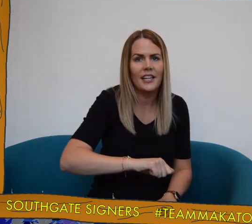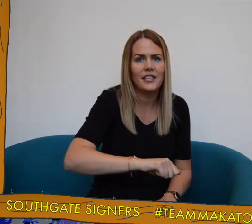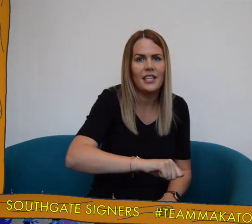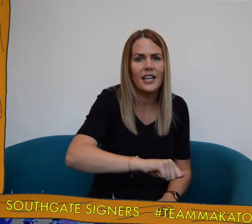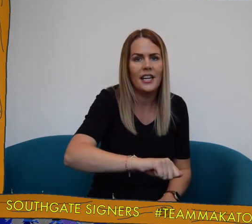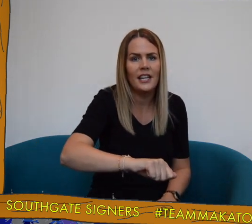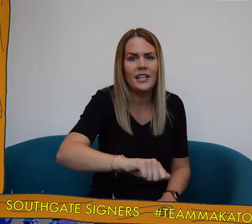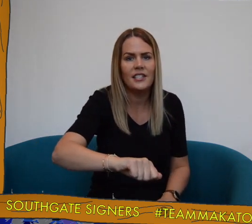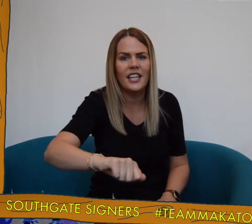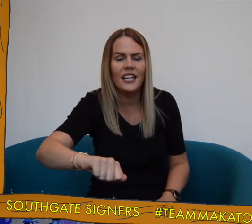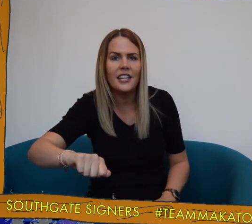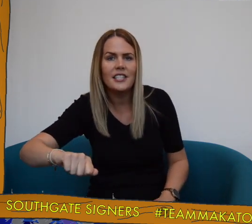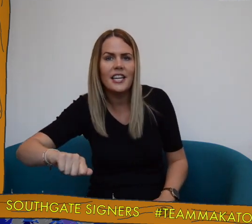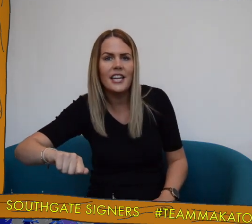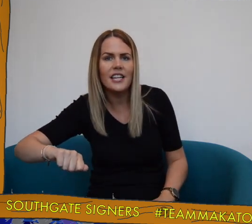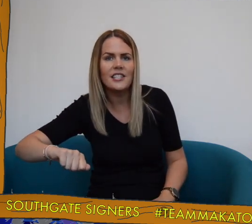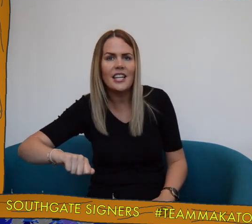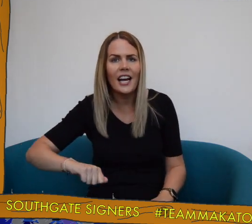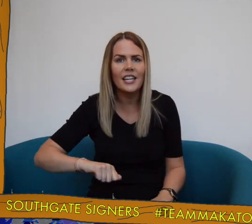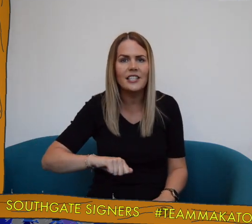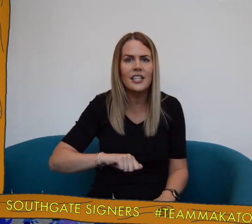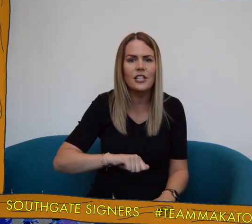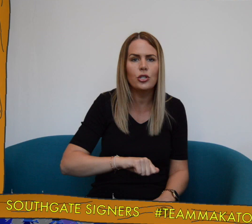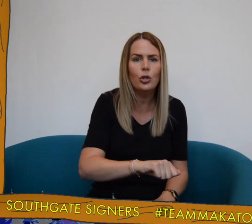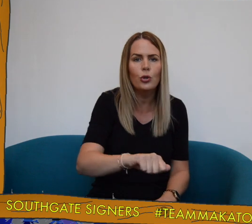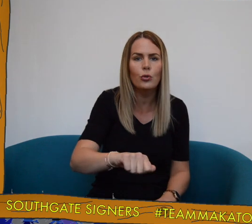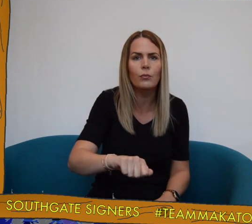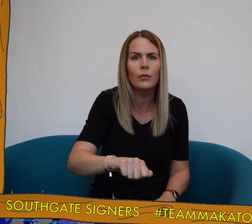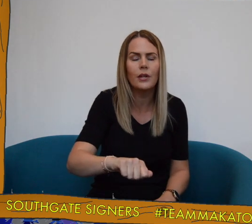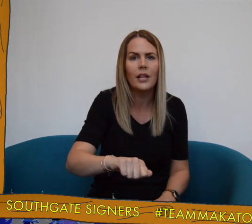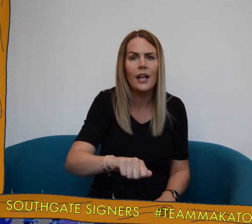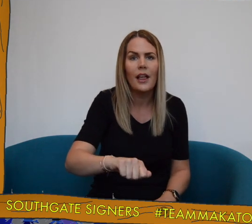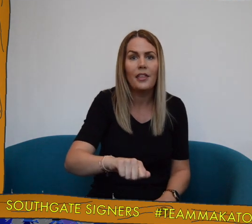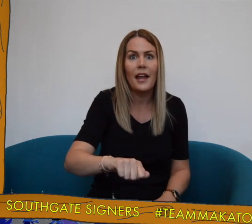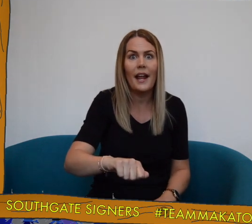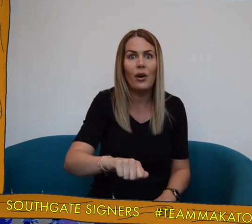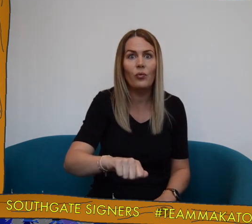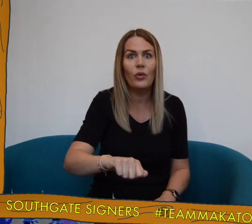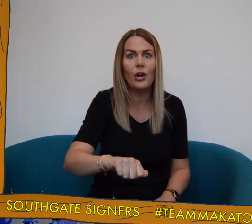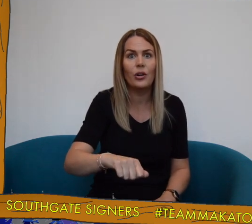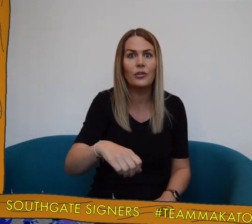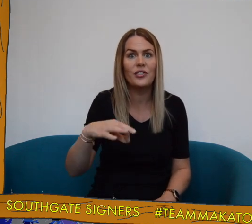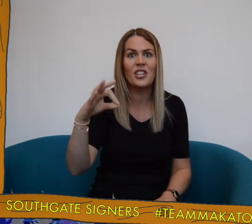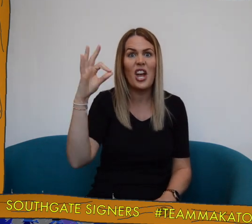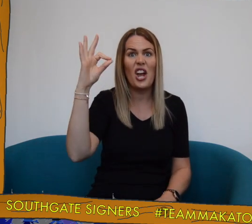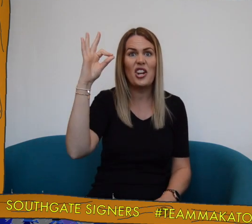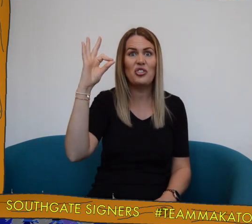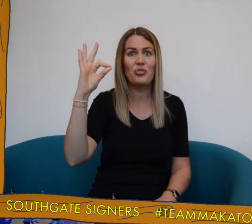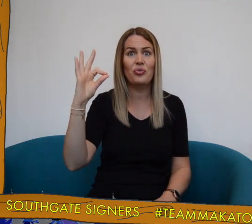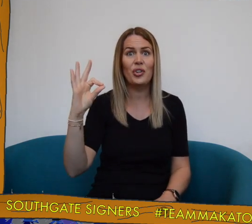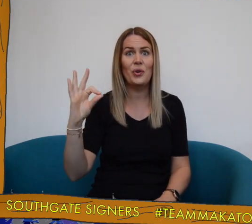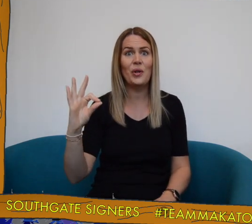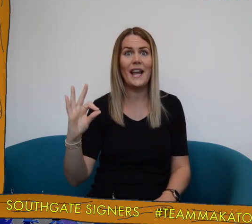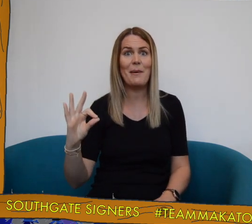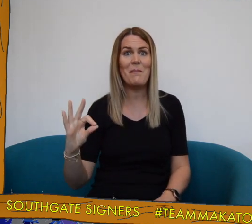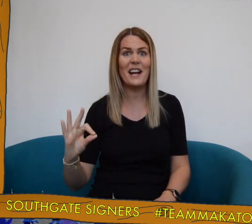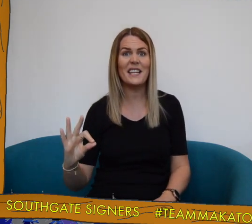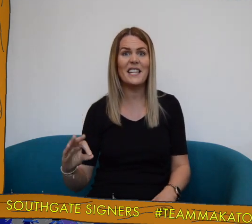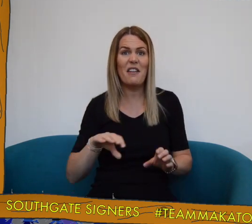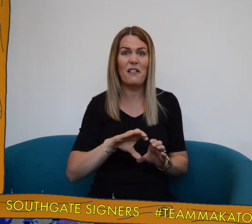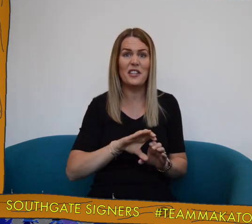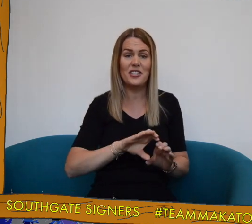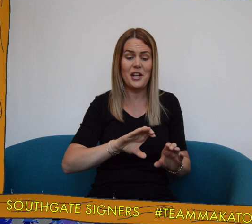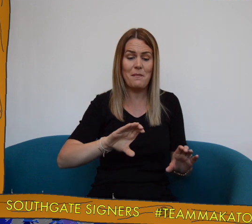Iggity, ziggity, zaggity, zoom! Then out rose a truly